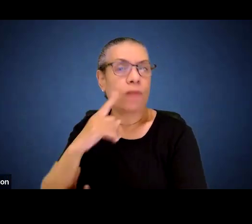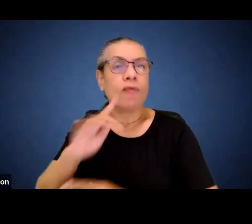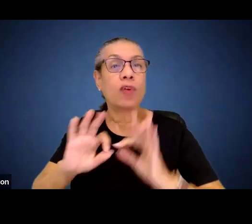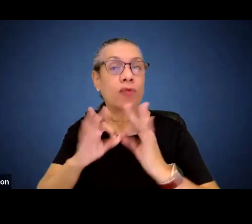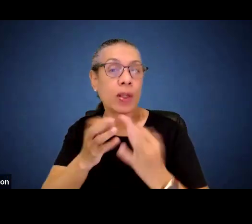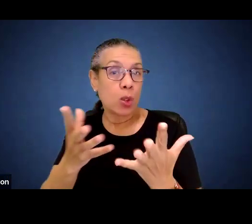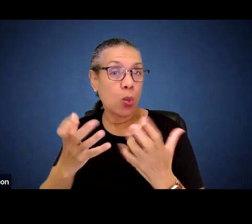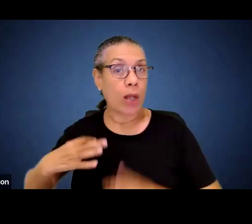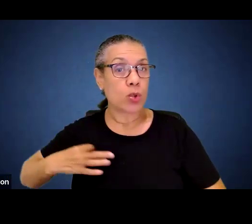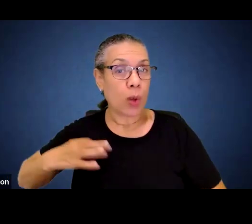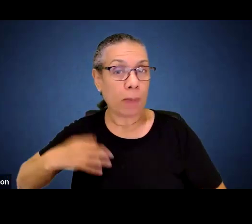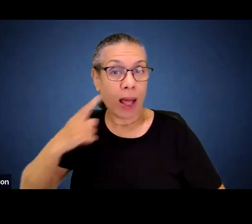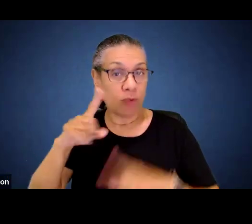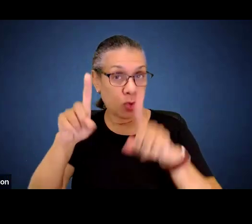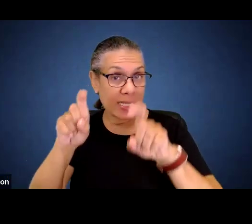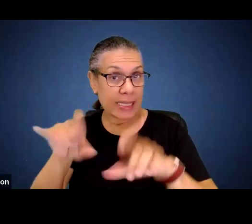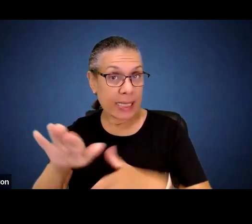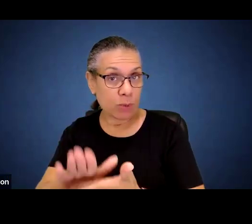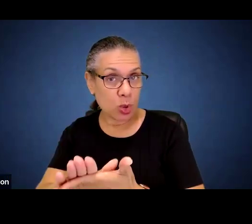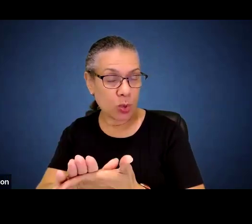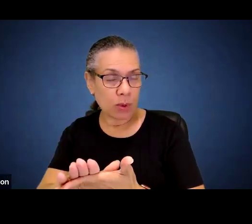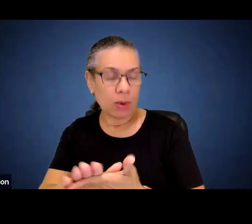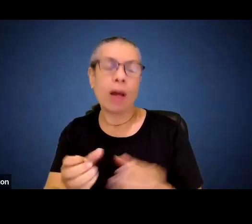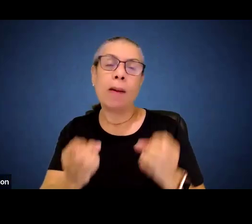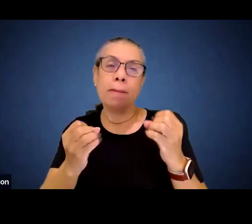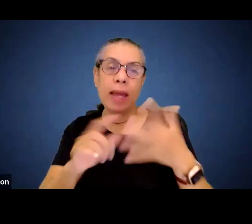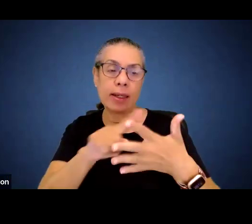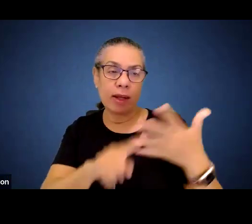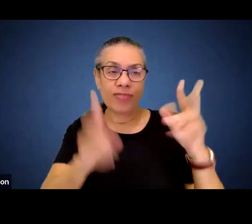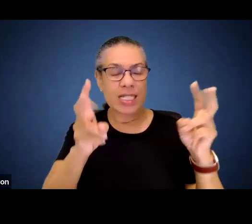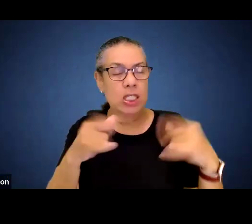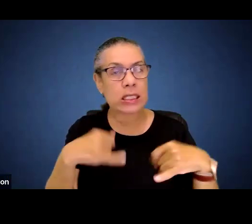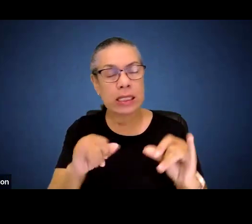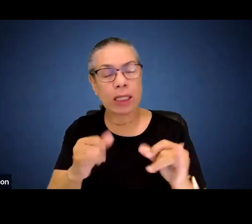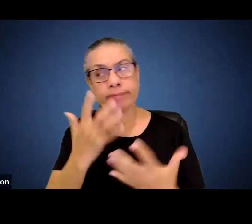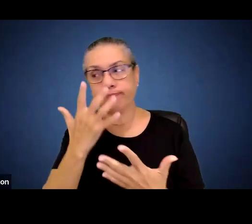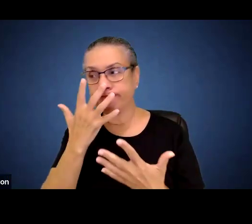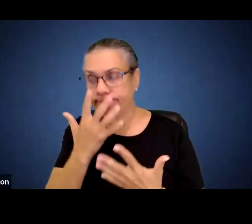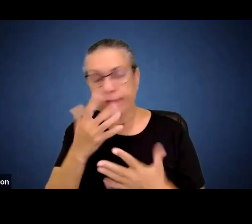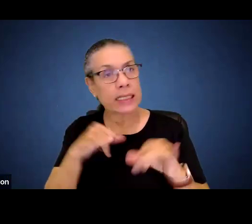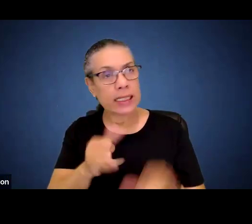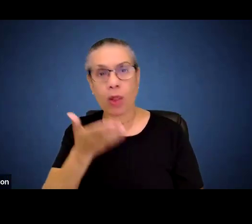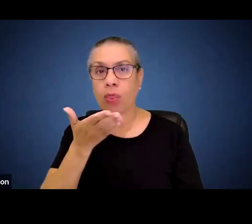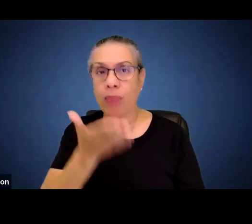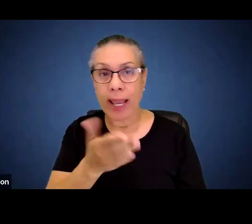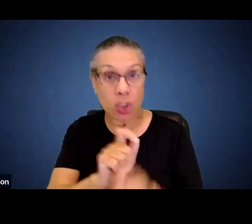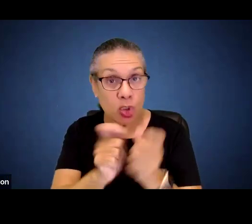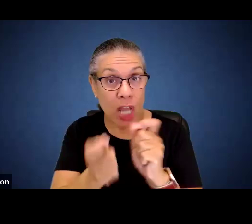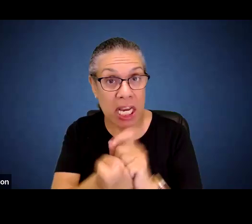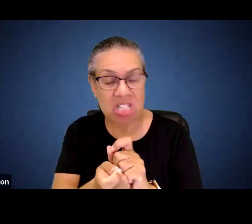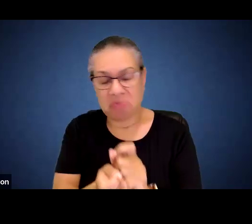interested in applying to exam schools. A lot of these issues are still unfortunately in play. There haven't been many changes, if